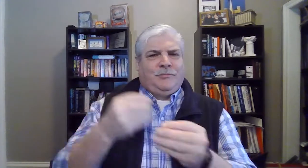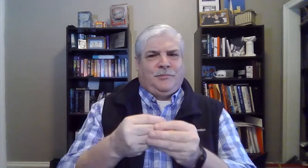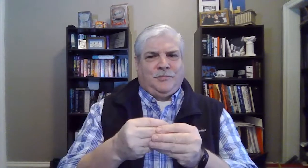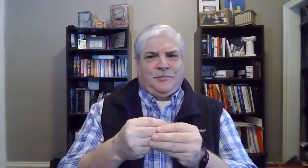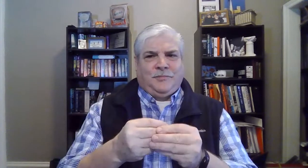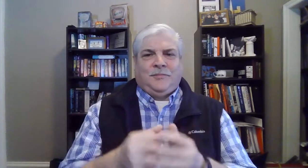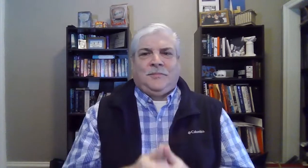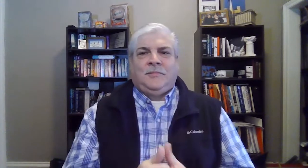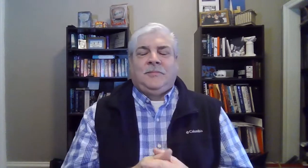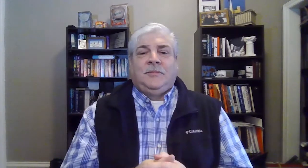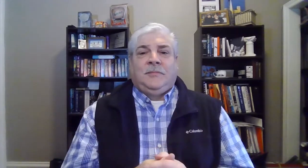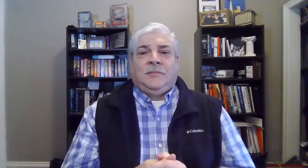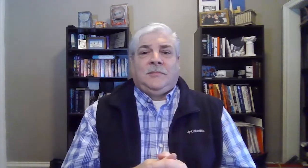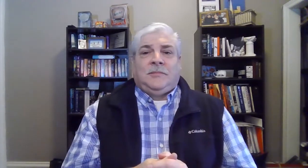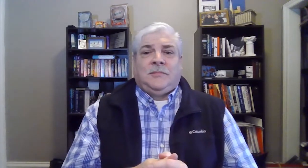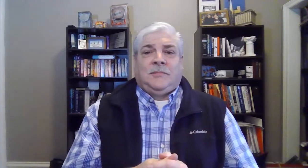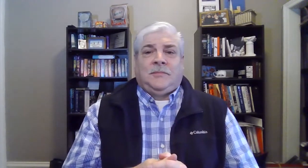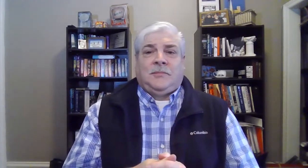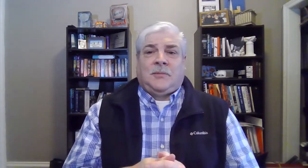had in this past year.